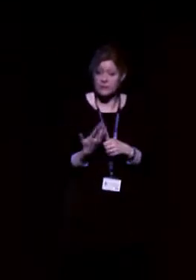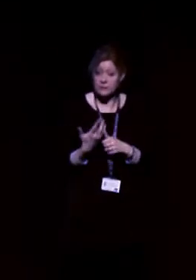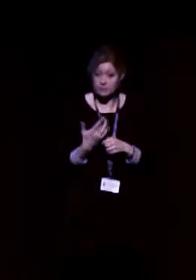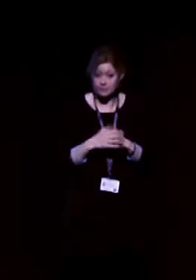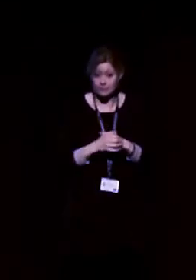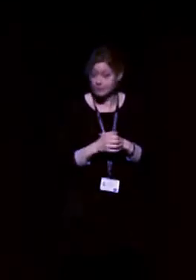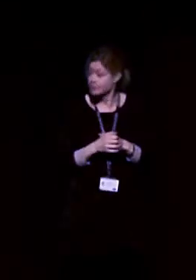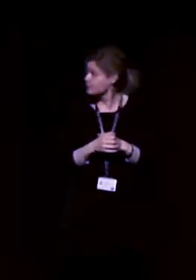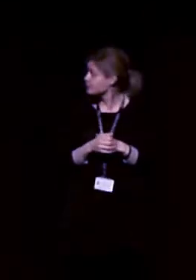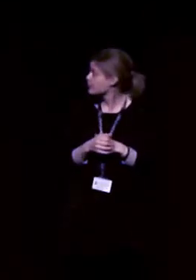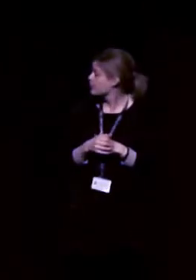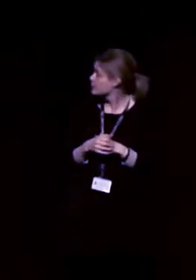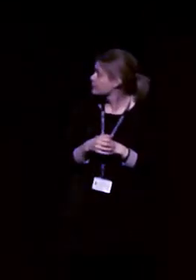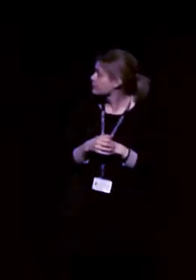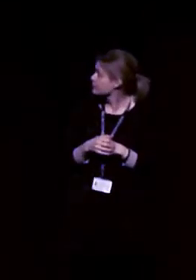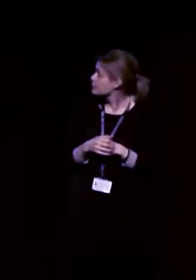hair cells.